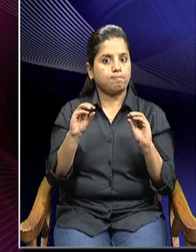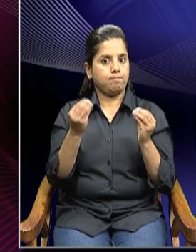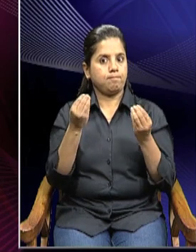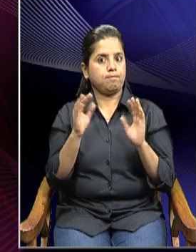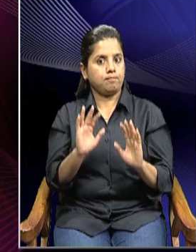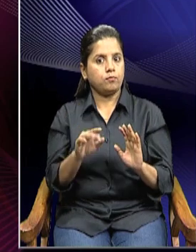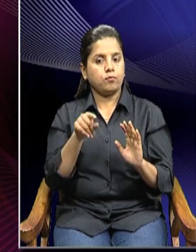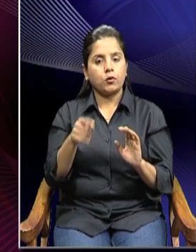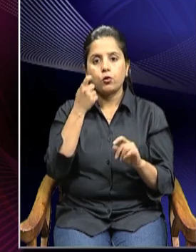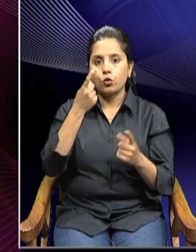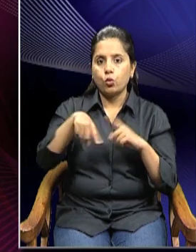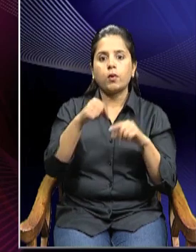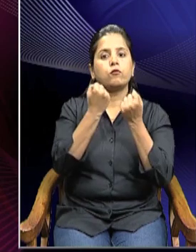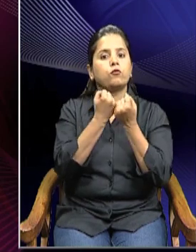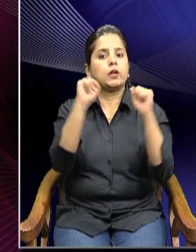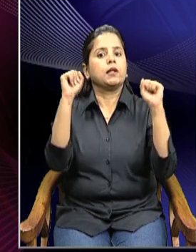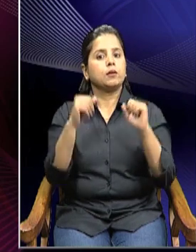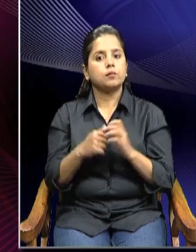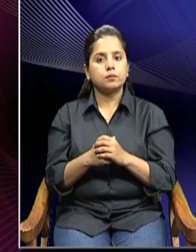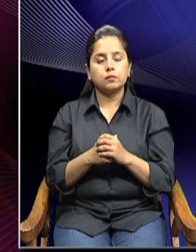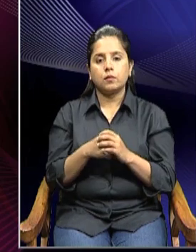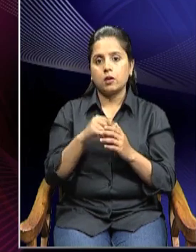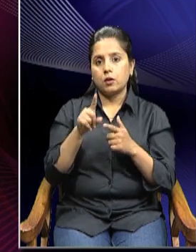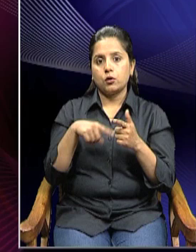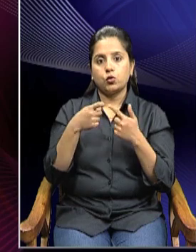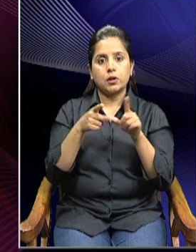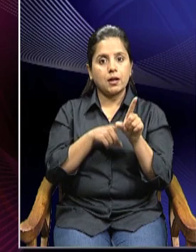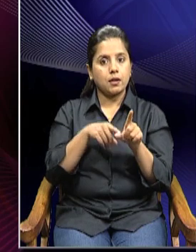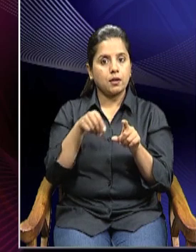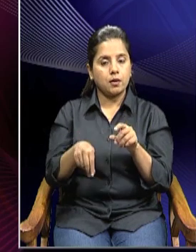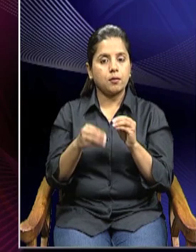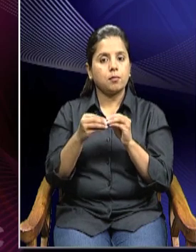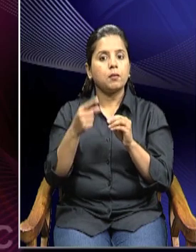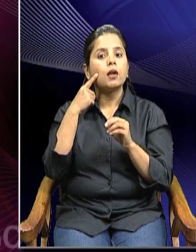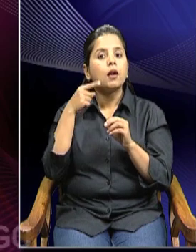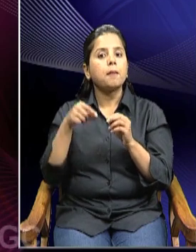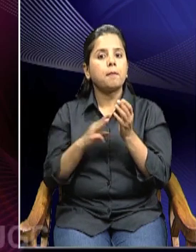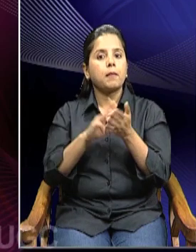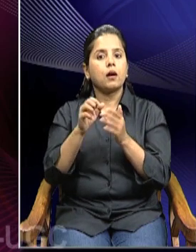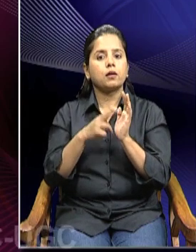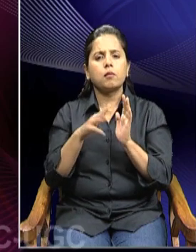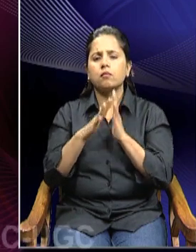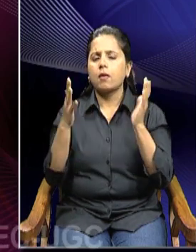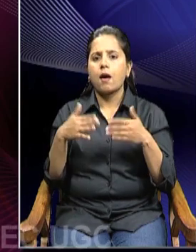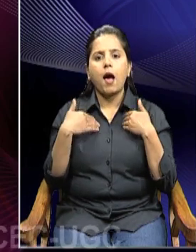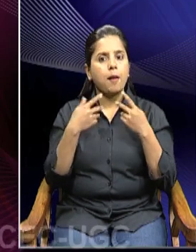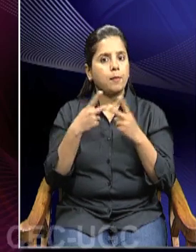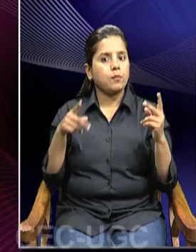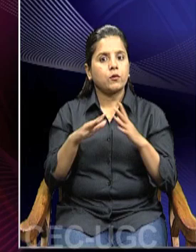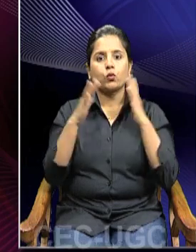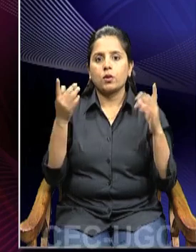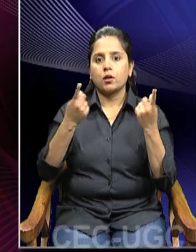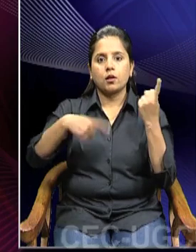and human freedom. Jeremy Bentham talks about the greatest happiness of the